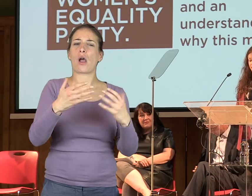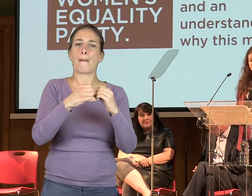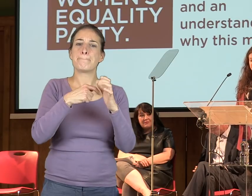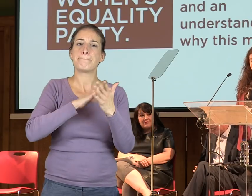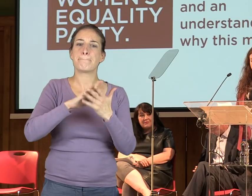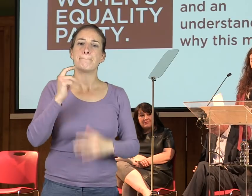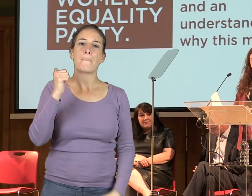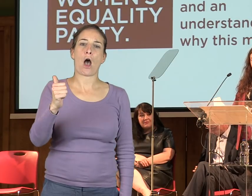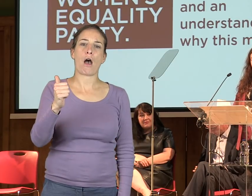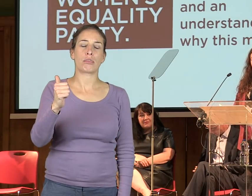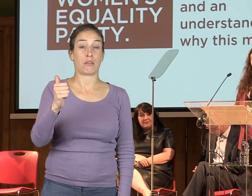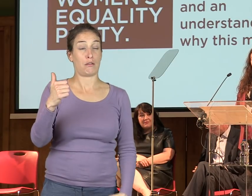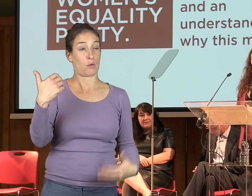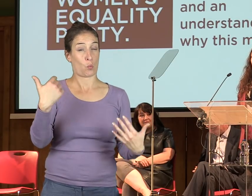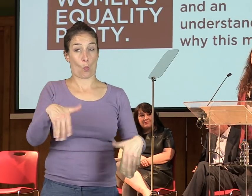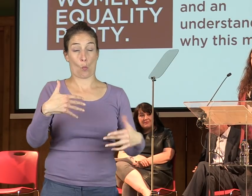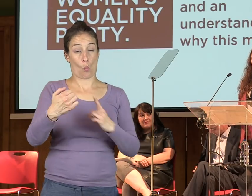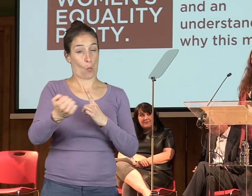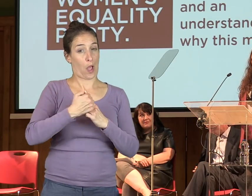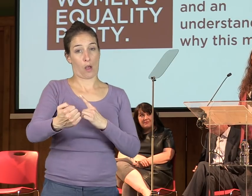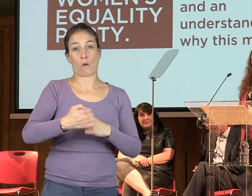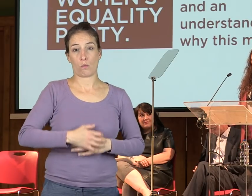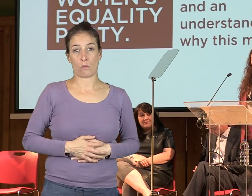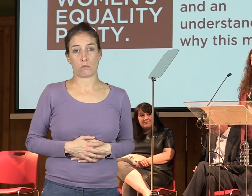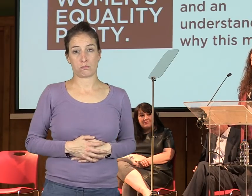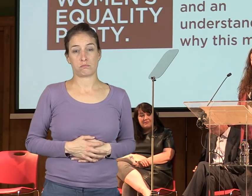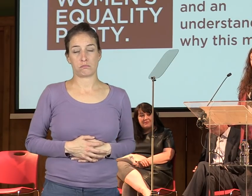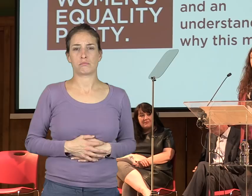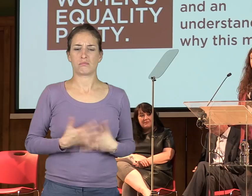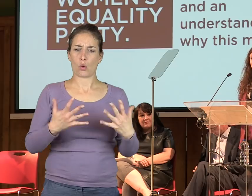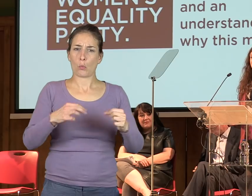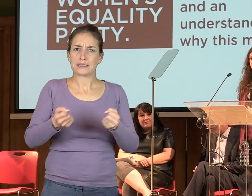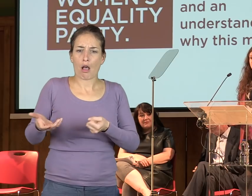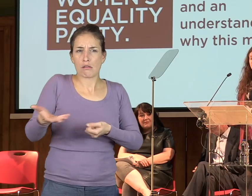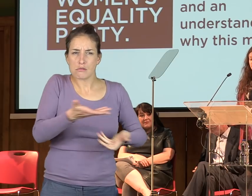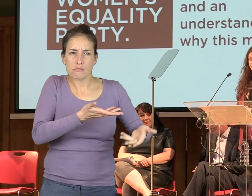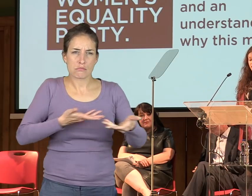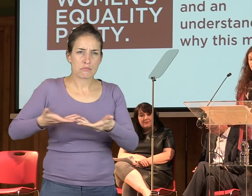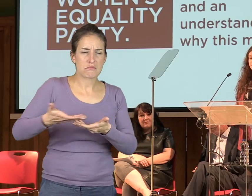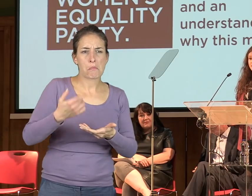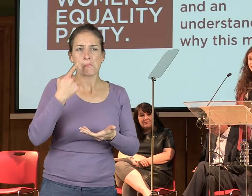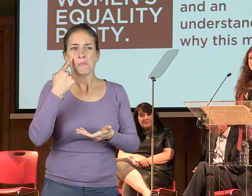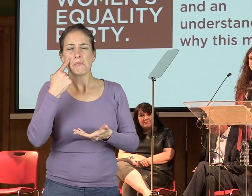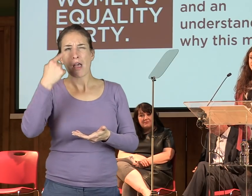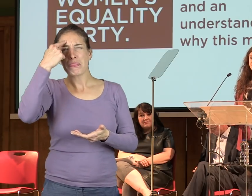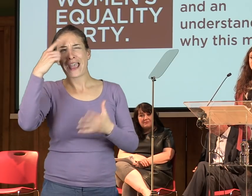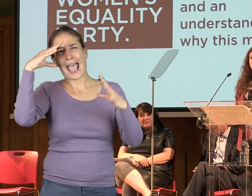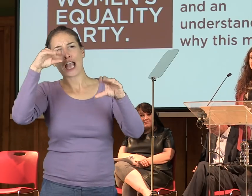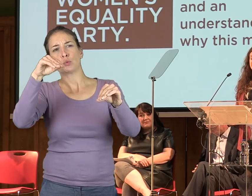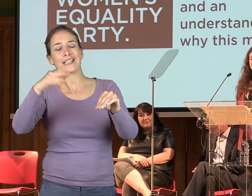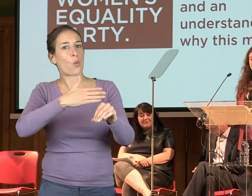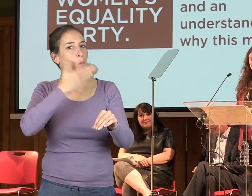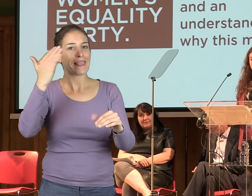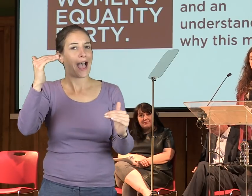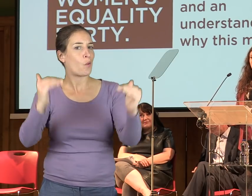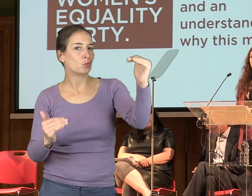amazing experience. We began by talking about what education would look like free from gender